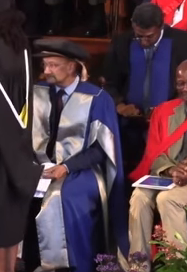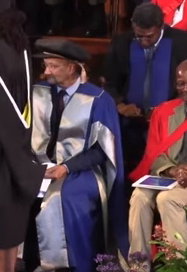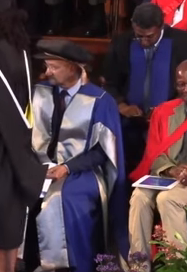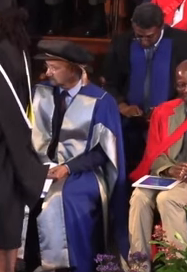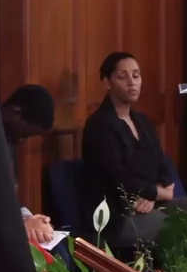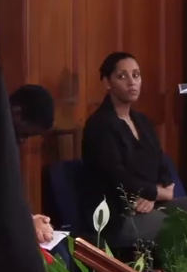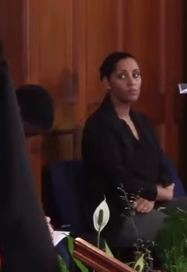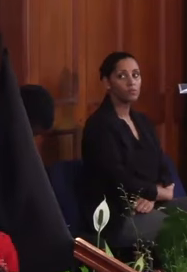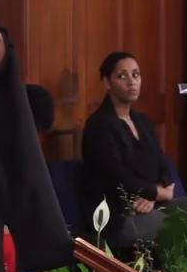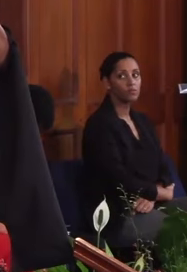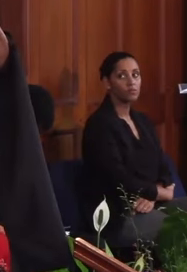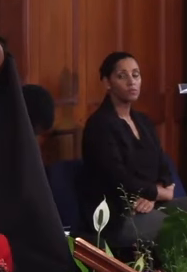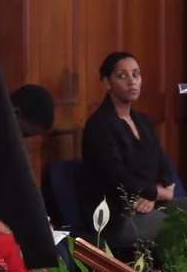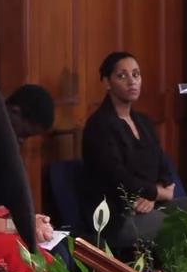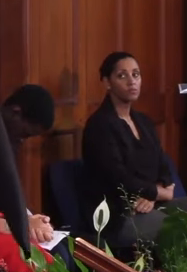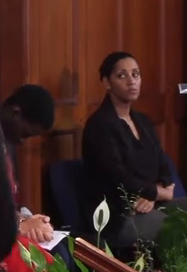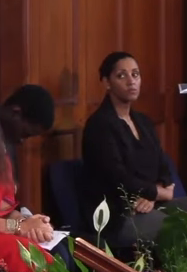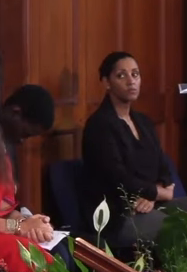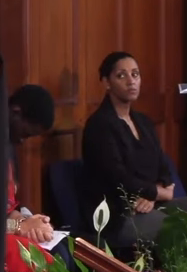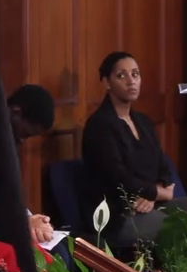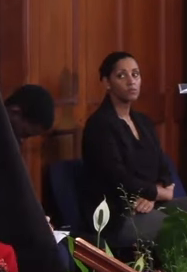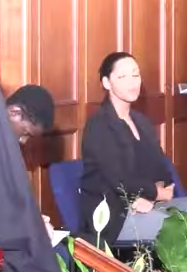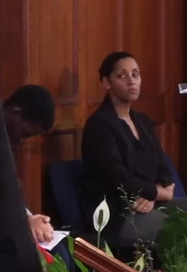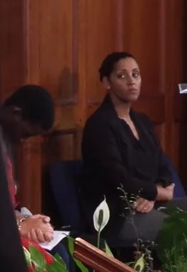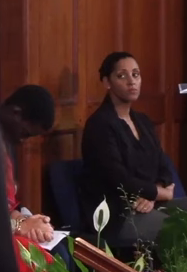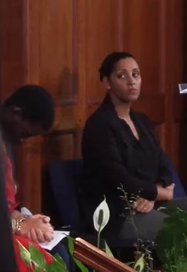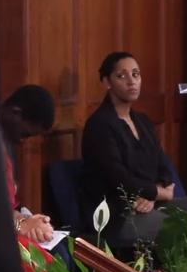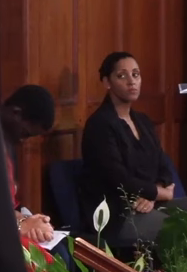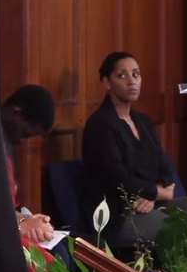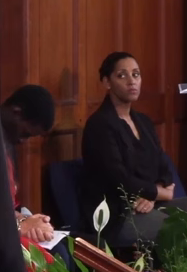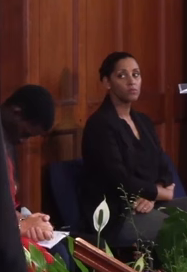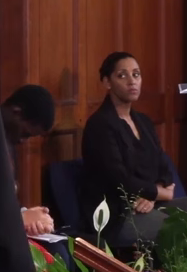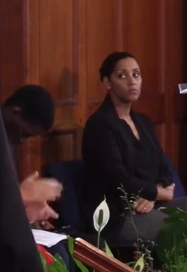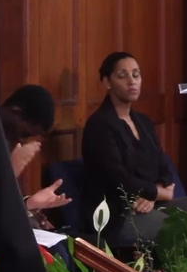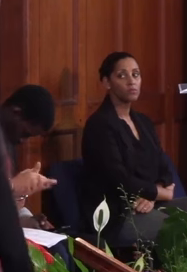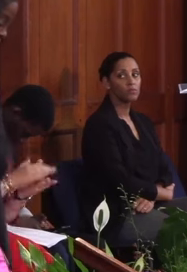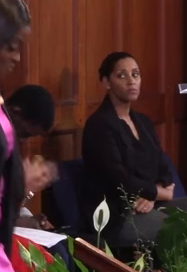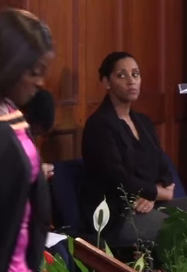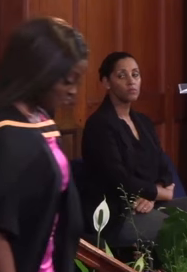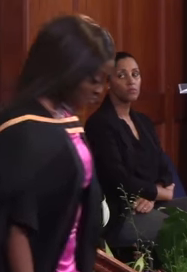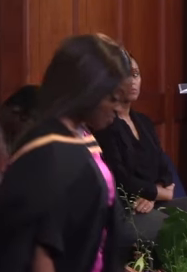For the degree of Master of Laws in Commercial Law, Olivia Rose Meltzer.